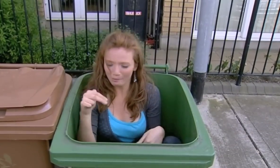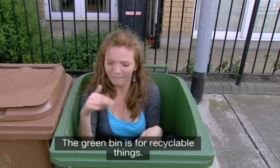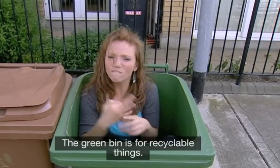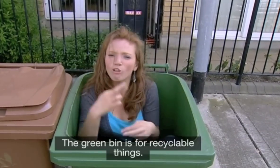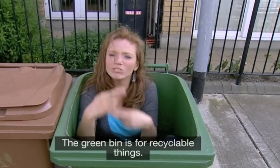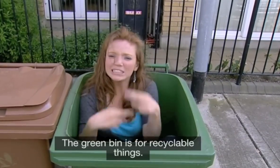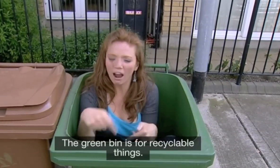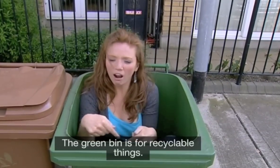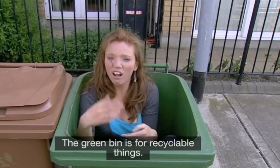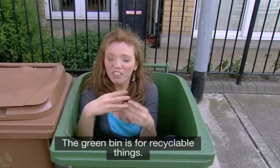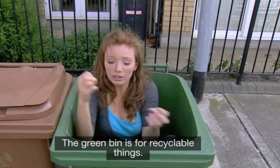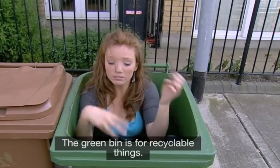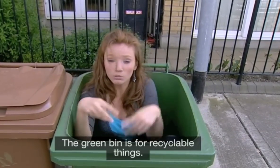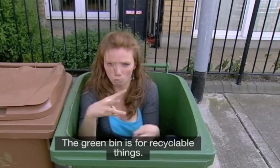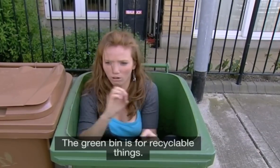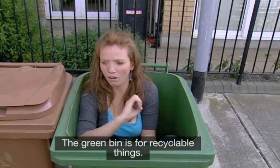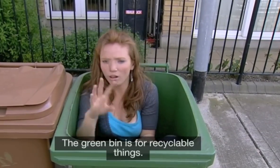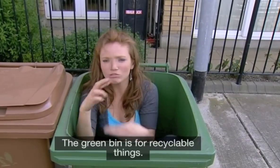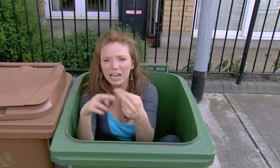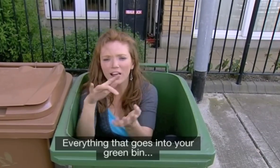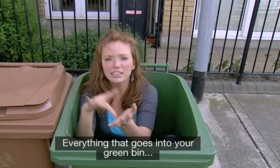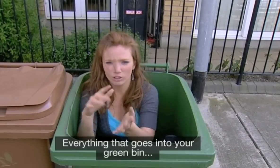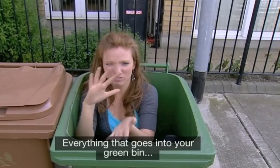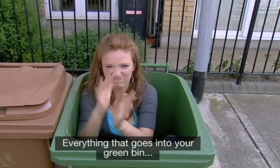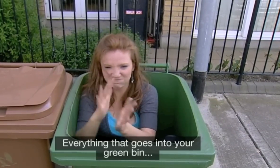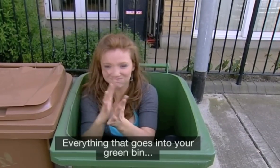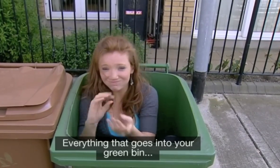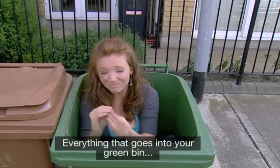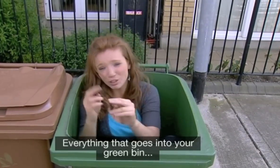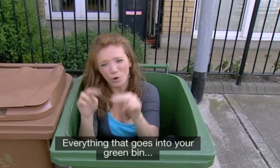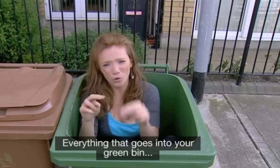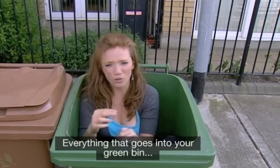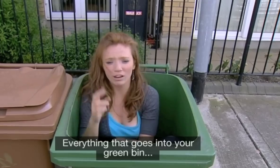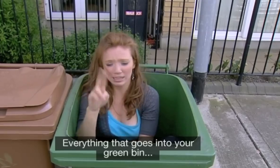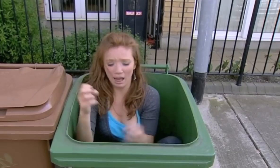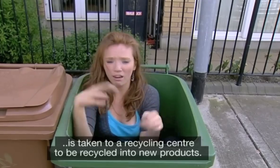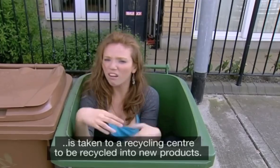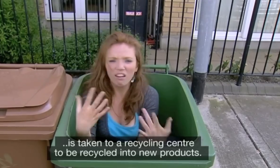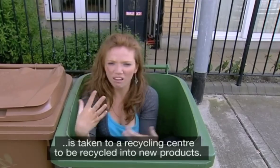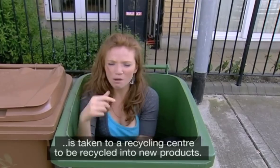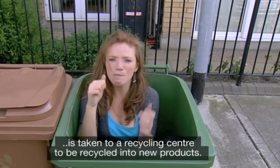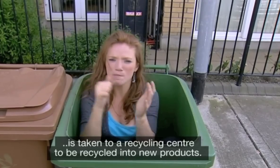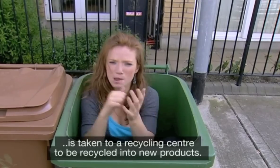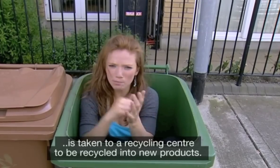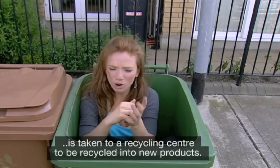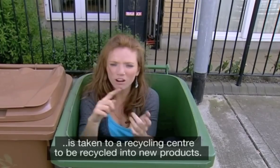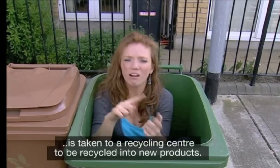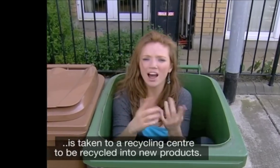The green bin is for recyclable things. Everything that goes into your green bin is taken away to a recycling centre to be recycled into